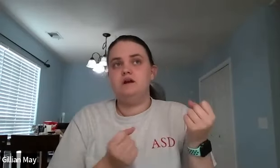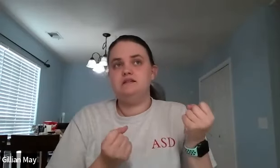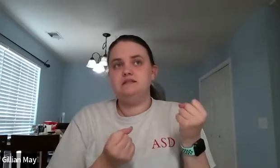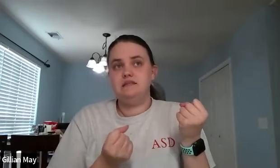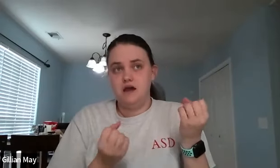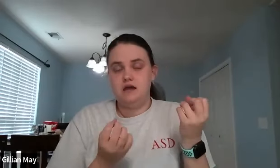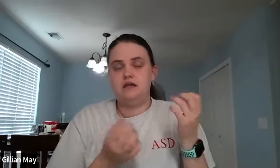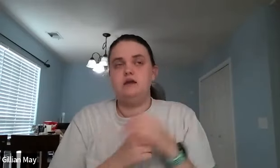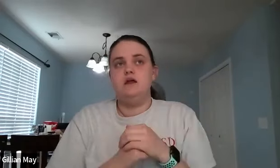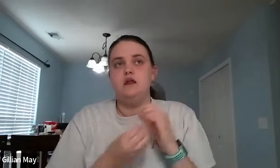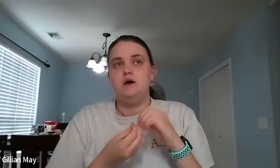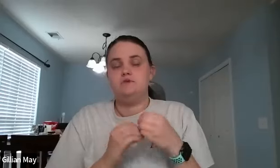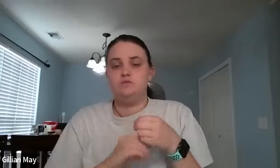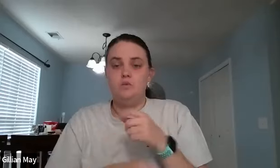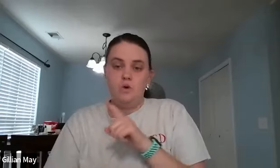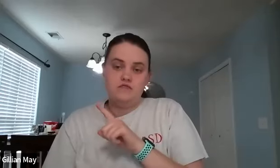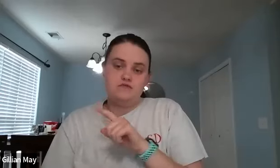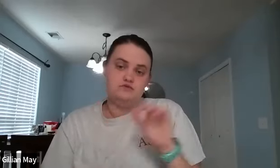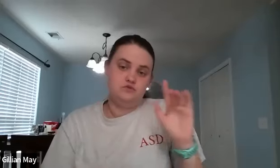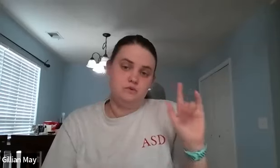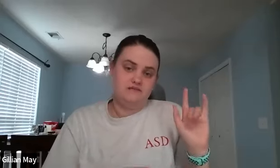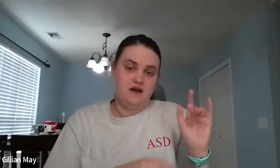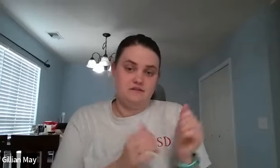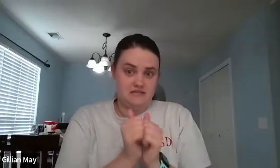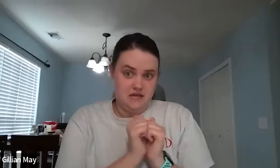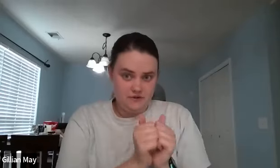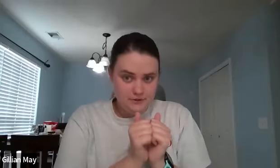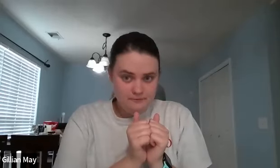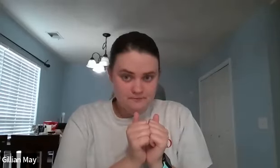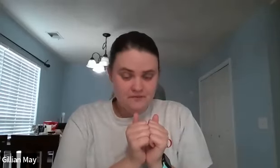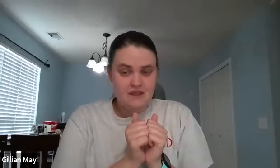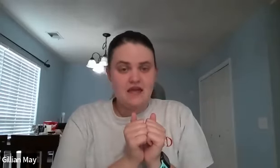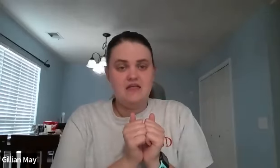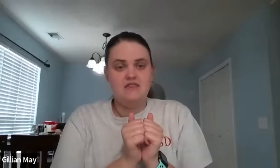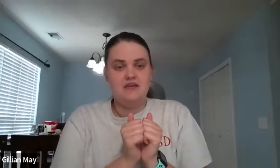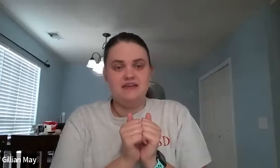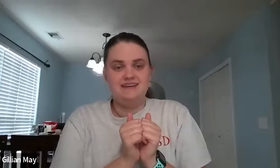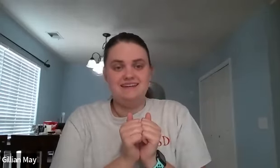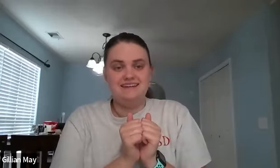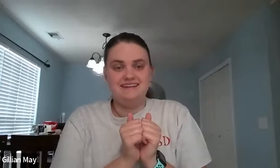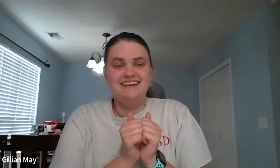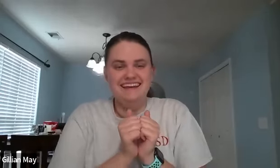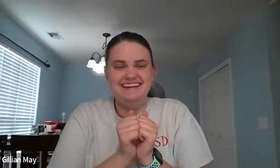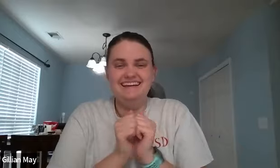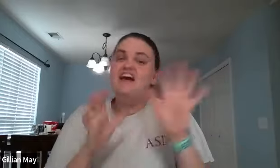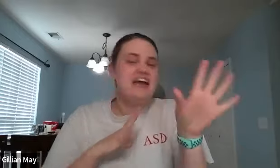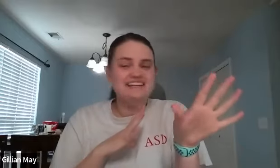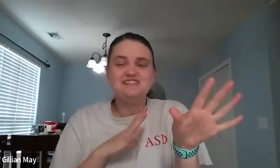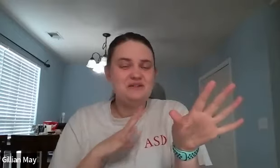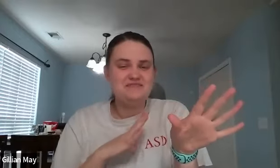gonna sign numbers 1 through 25 together. And then, and it's totally fine